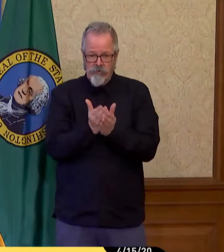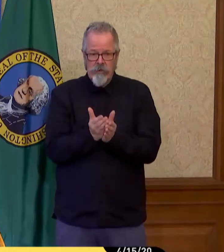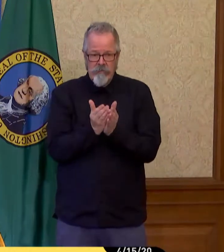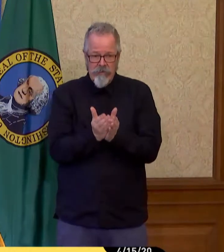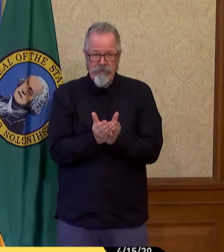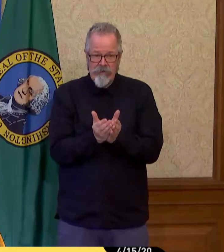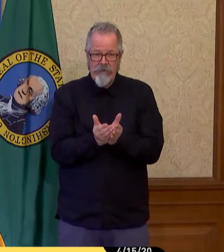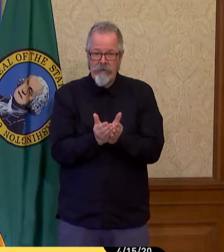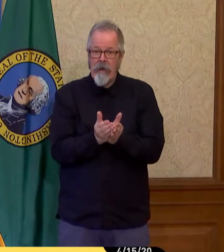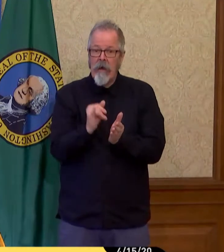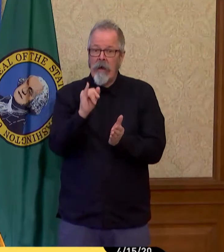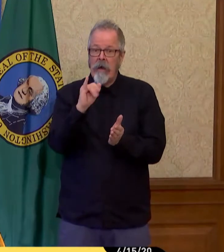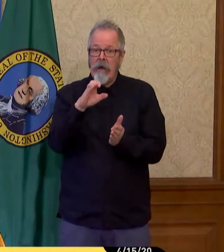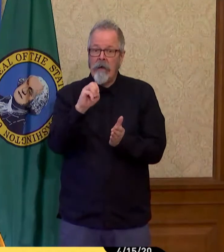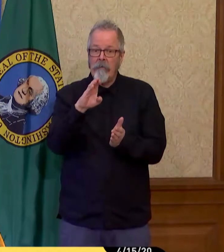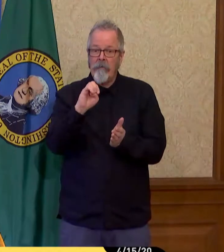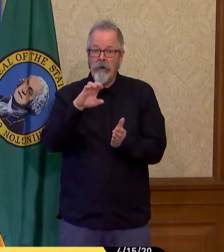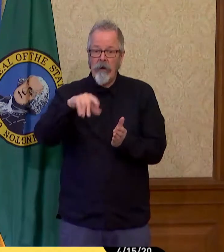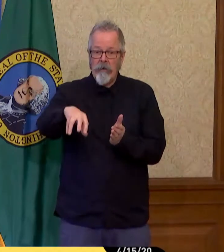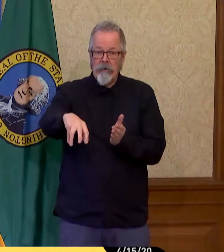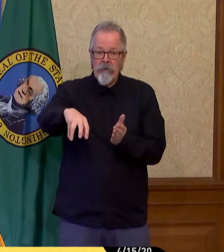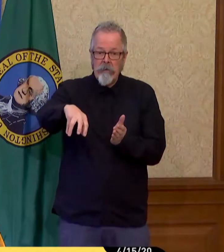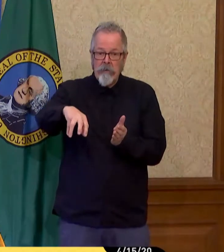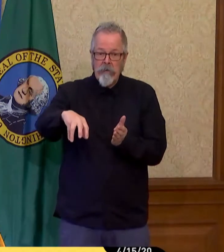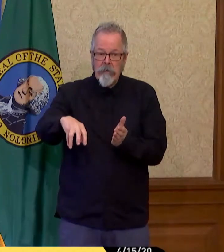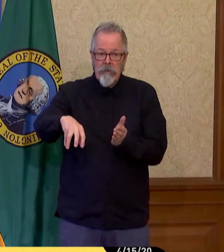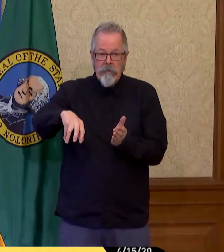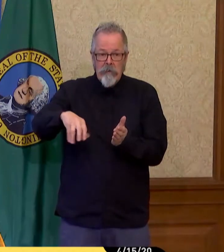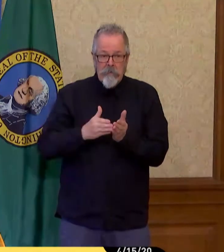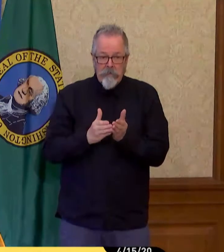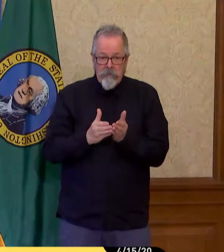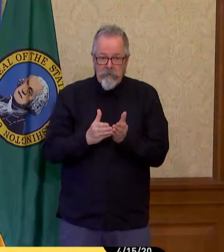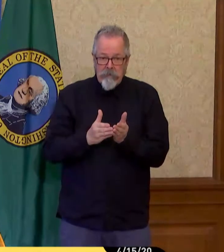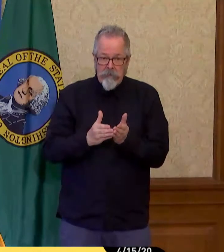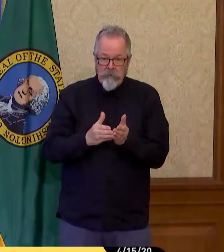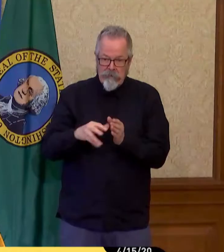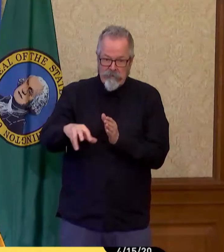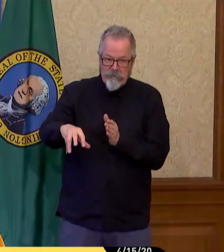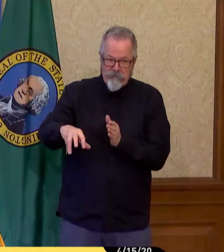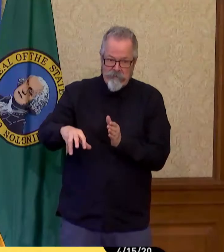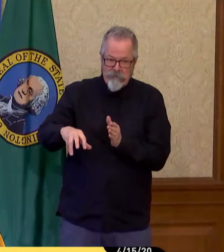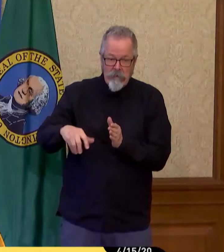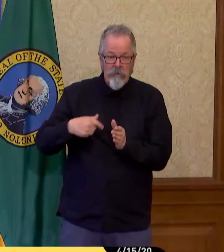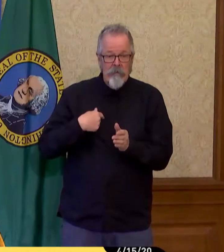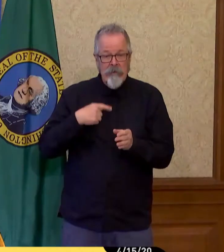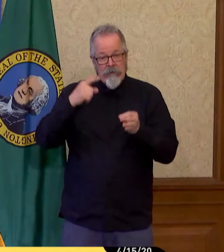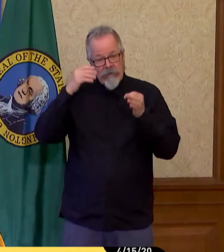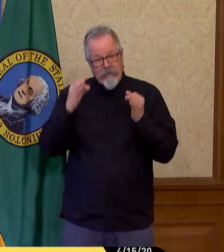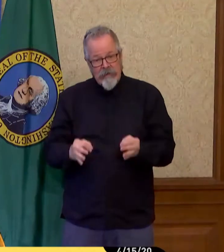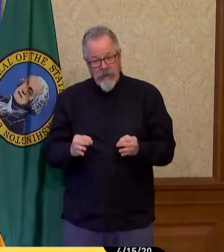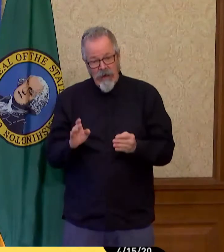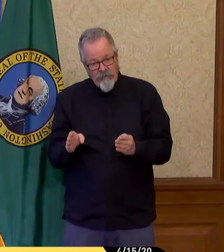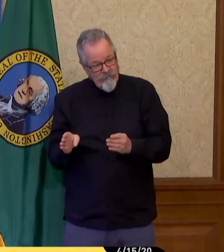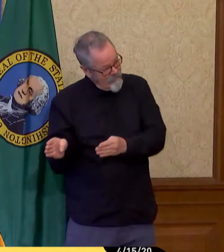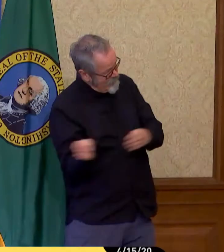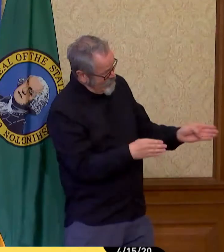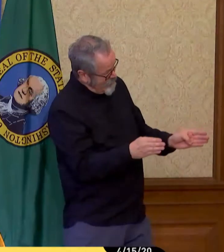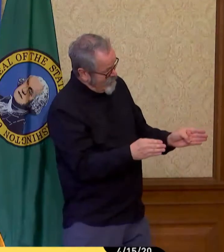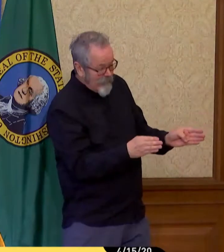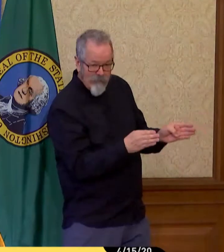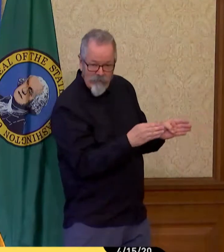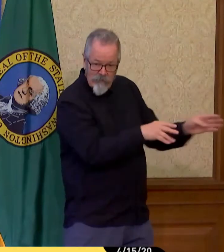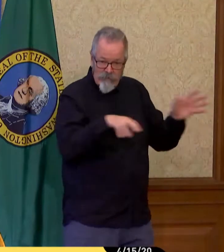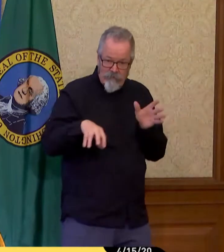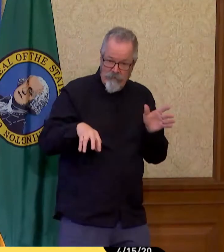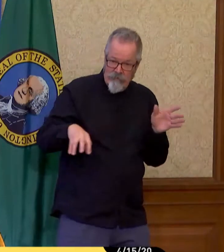to have a vote, if you will, for everybody on the ship. And I hope that we can release ourselves from that, and I